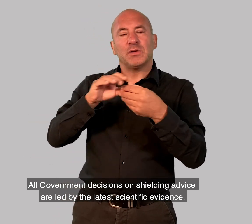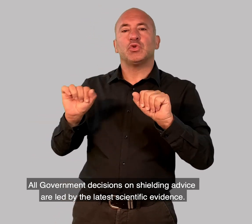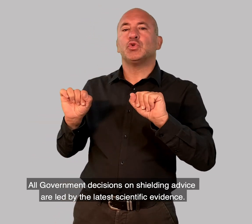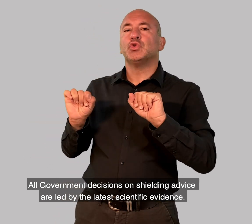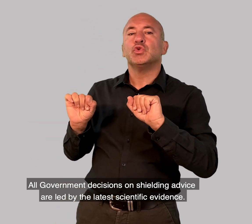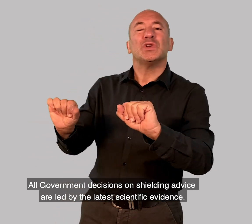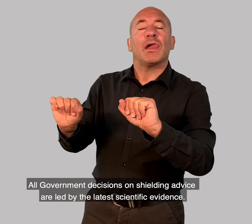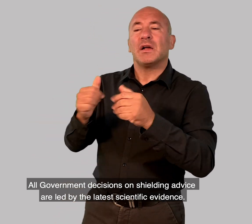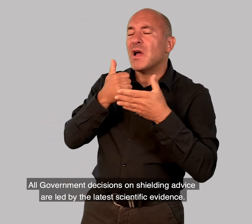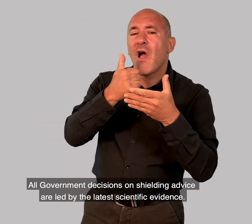period.